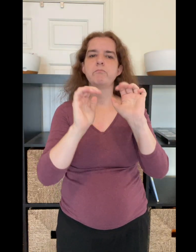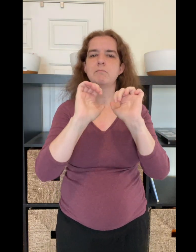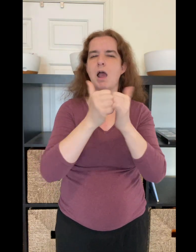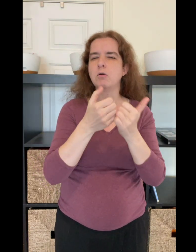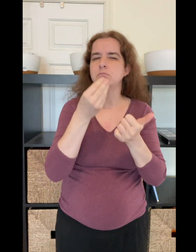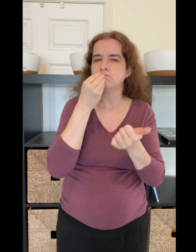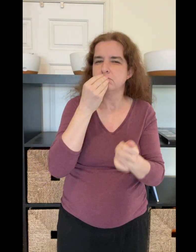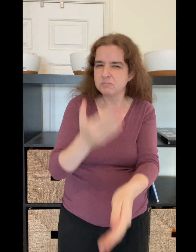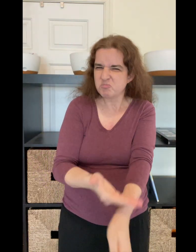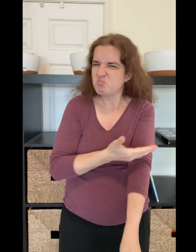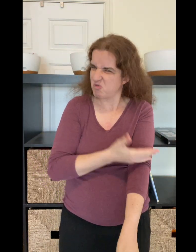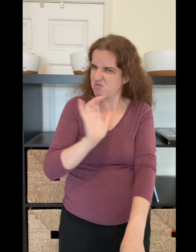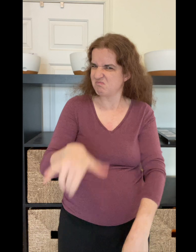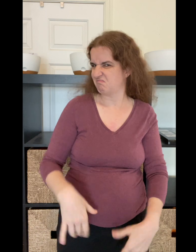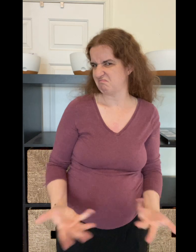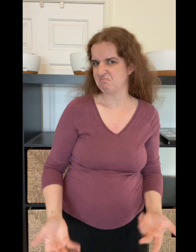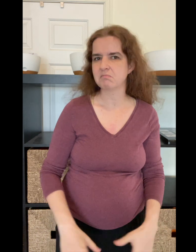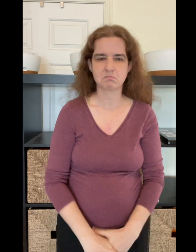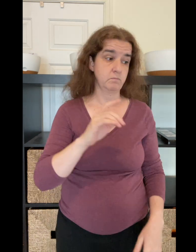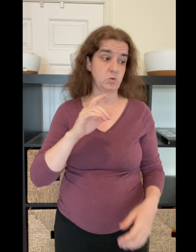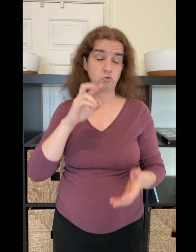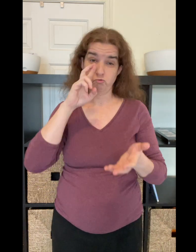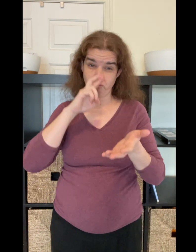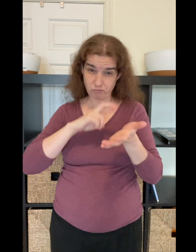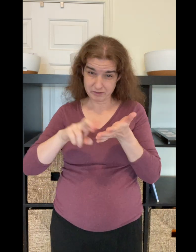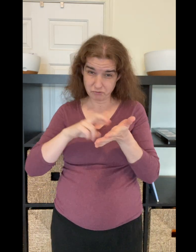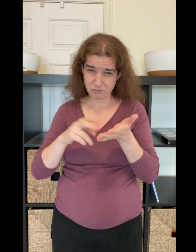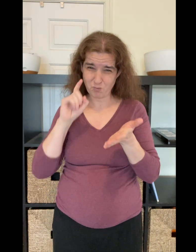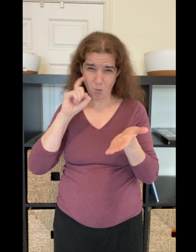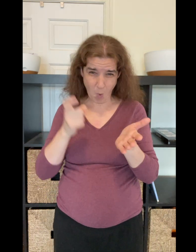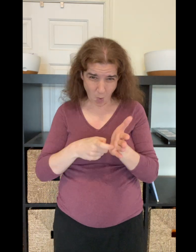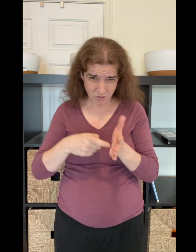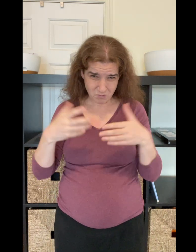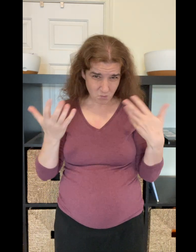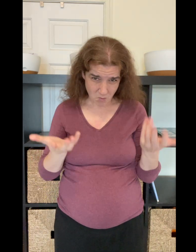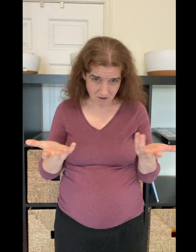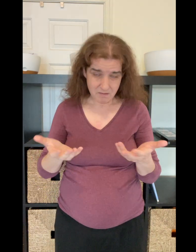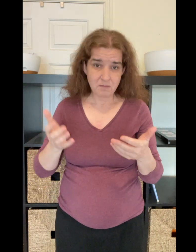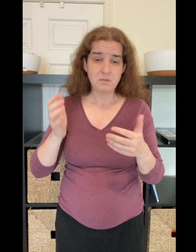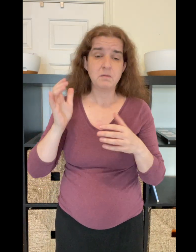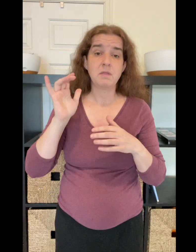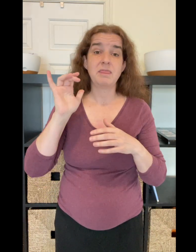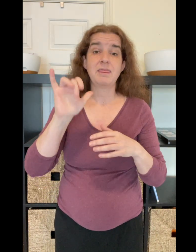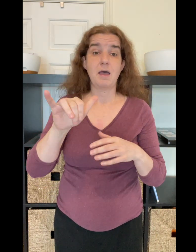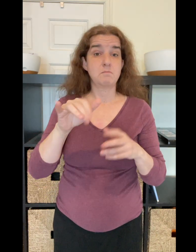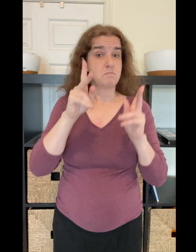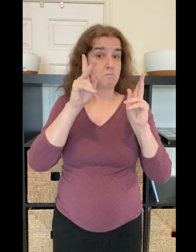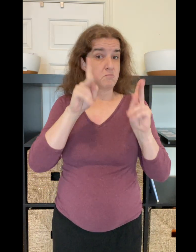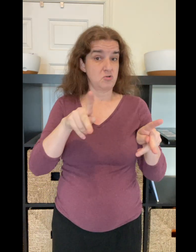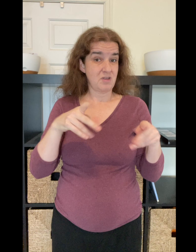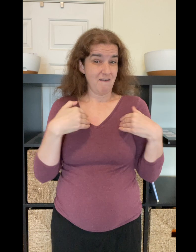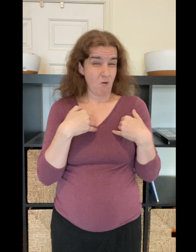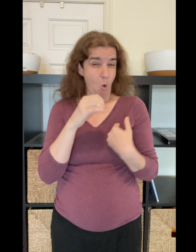make posters to show how to improve your eating. So also in my research, I saw